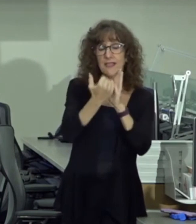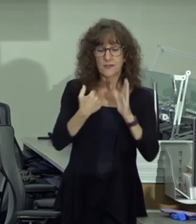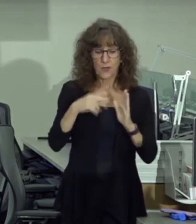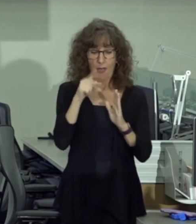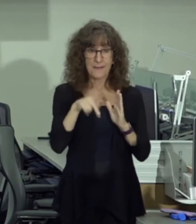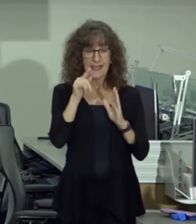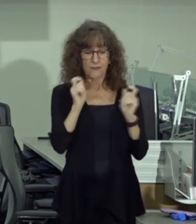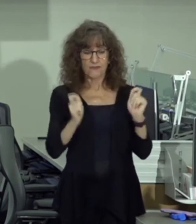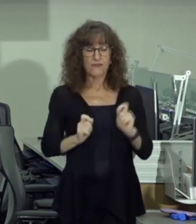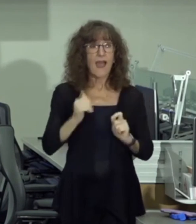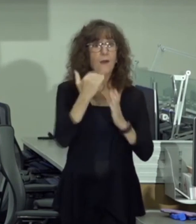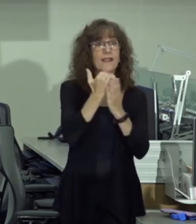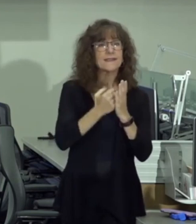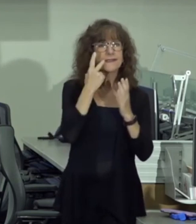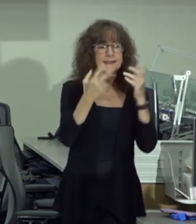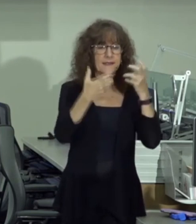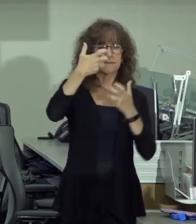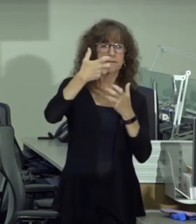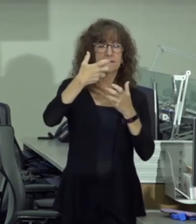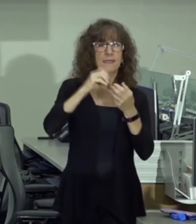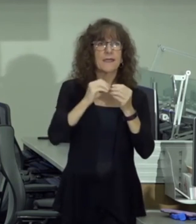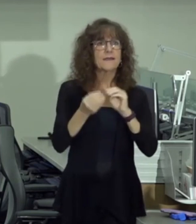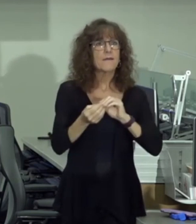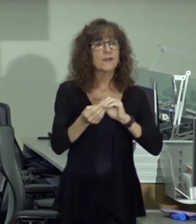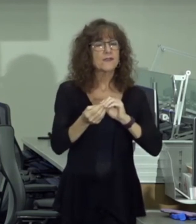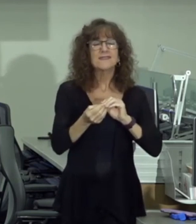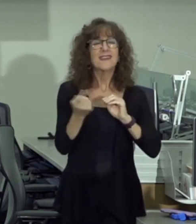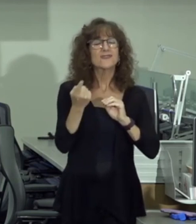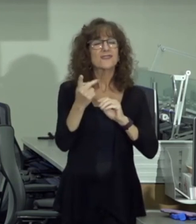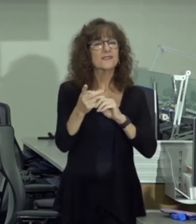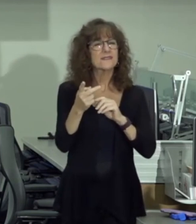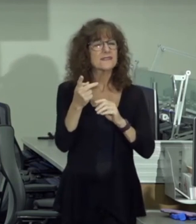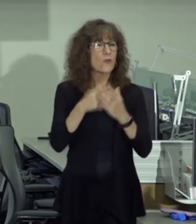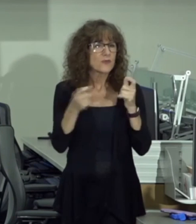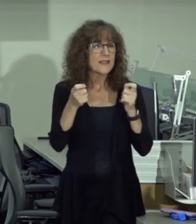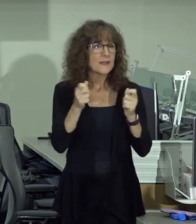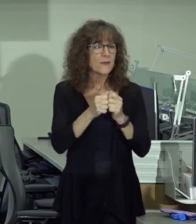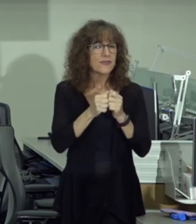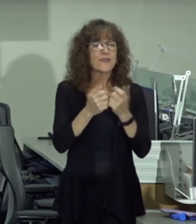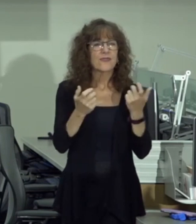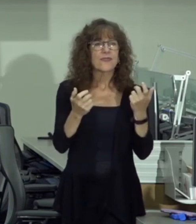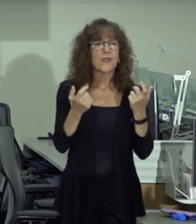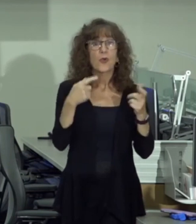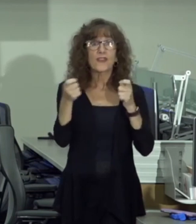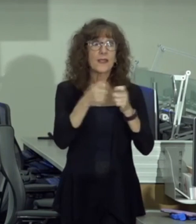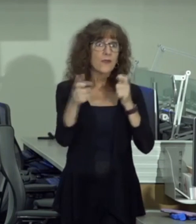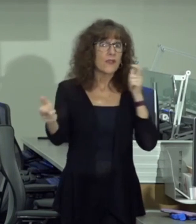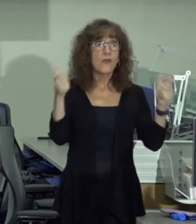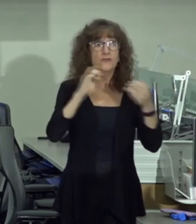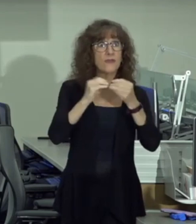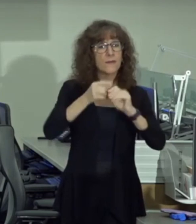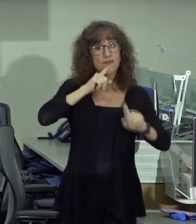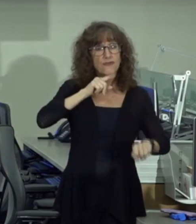list. And so when you see slight differences in the numbers, it's simply just the nature of what we're dealing with. Where we're dealing with such large numbers